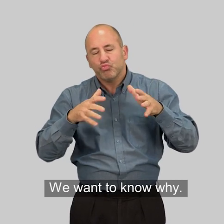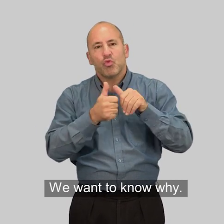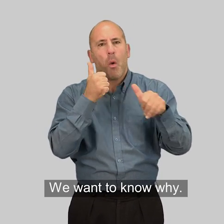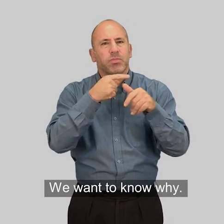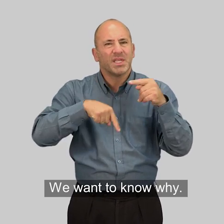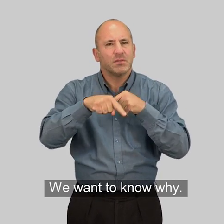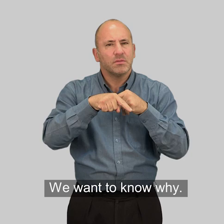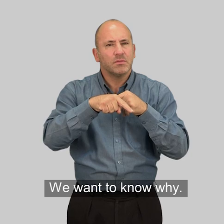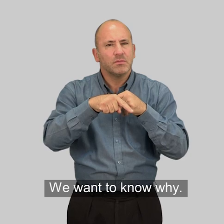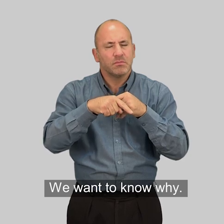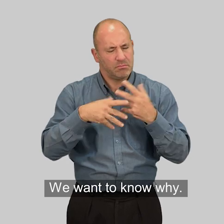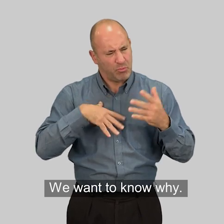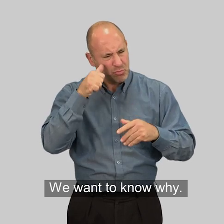to know why.